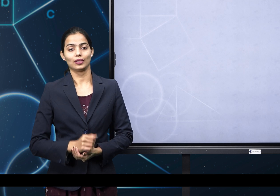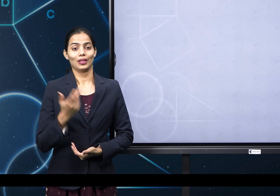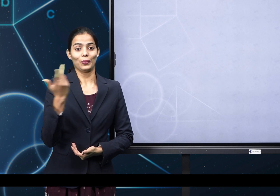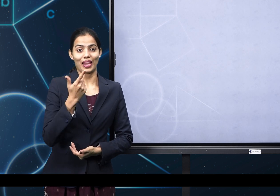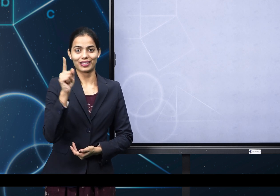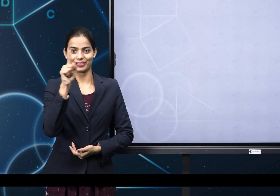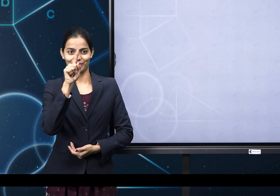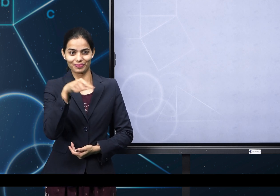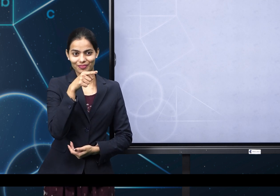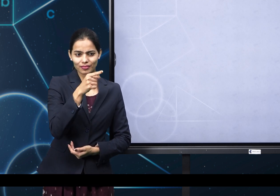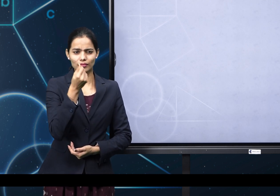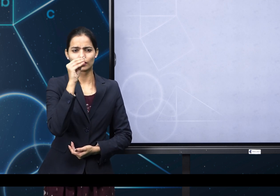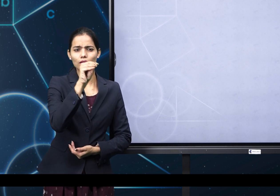What are cube numbers?